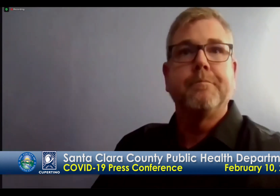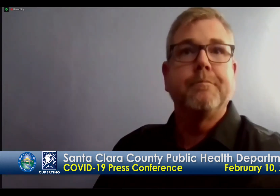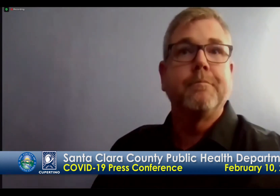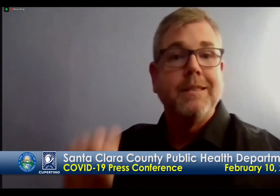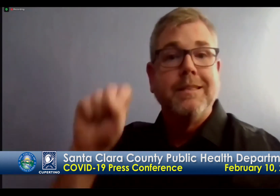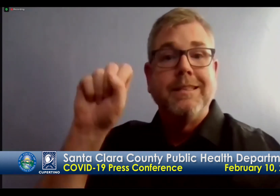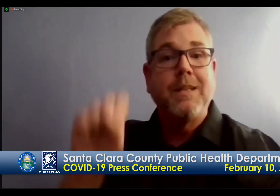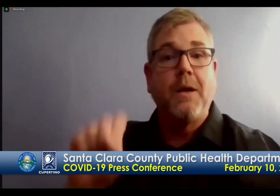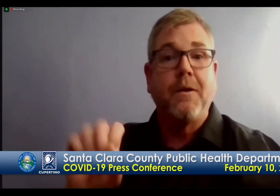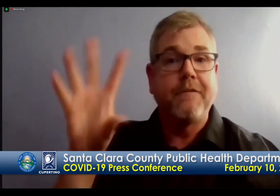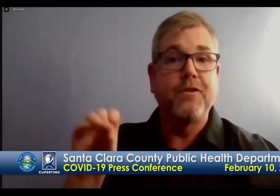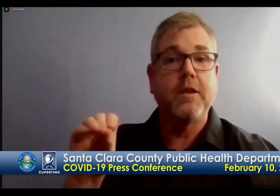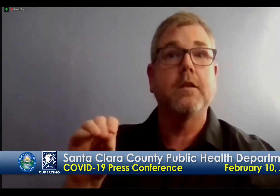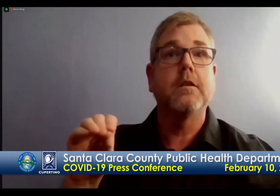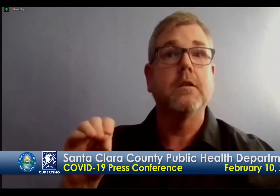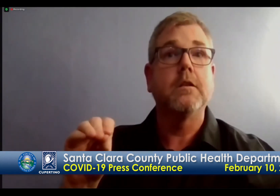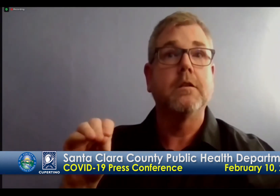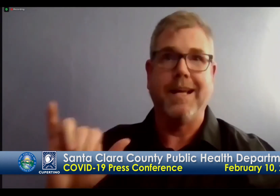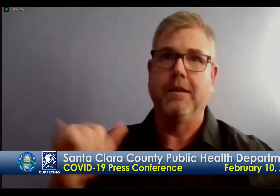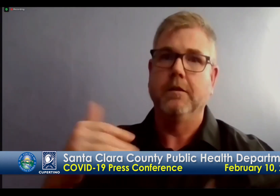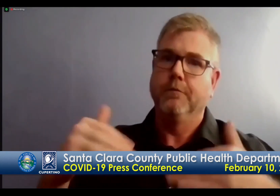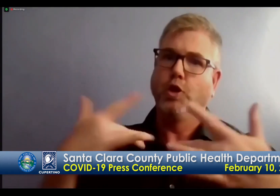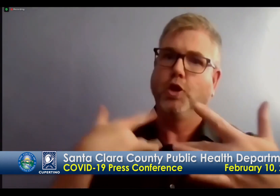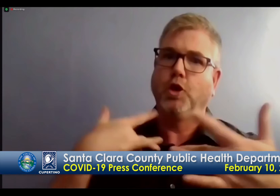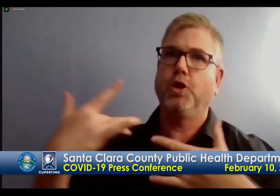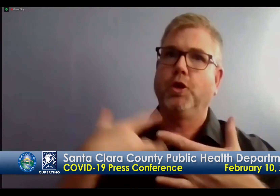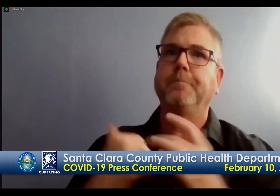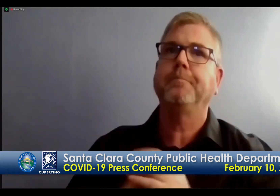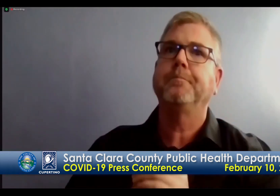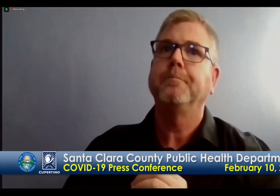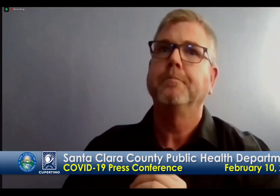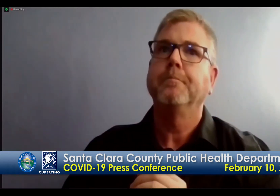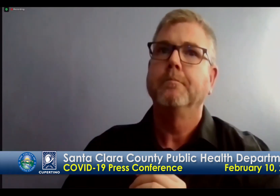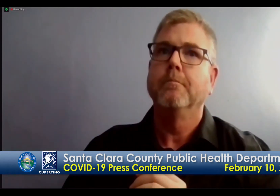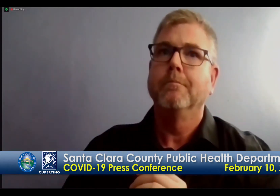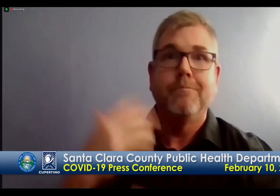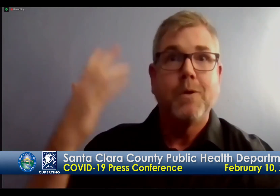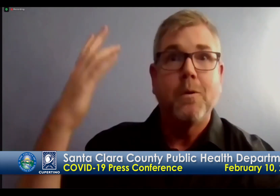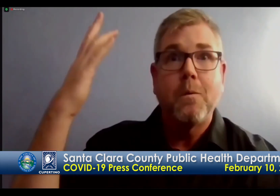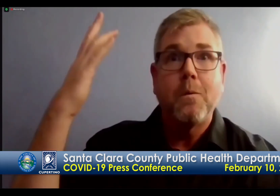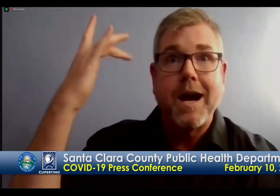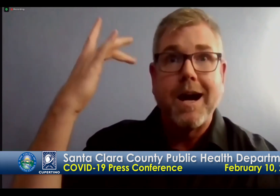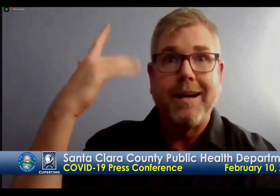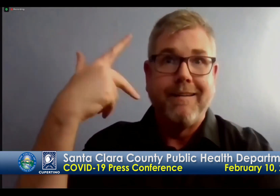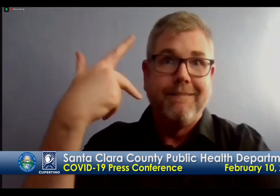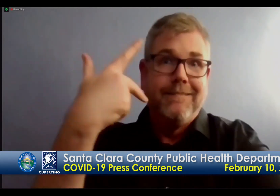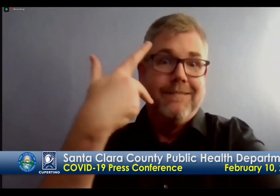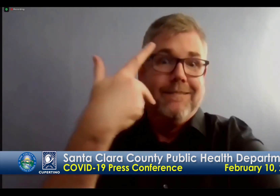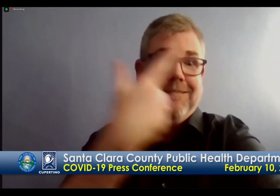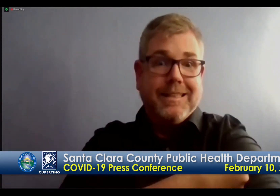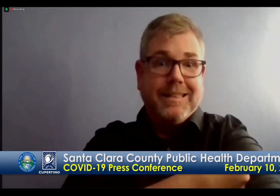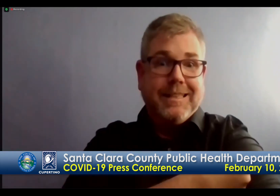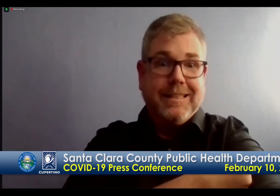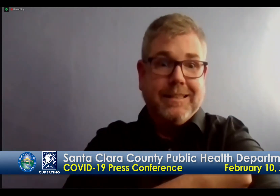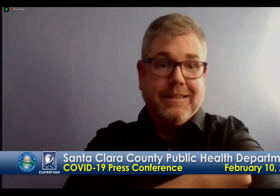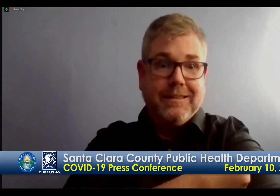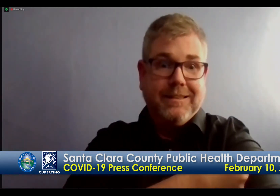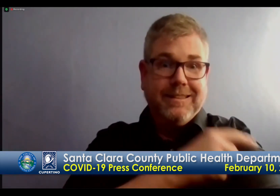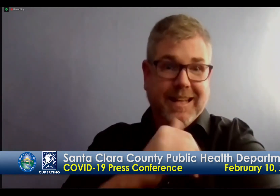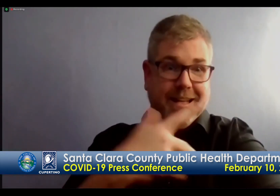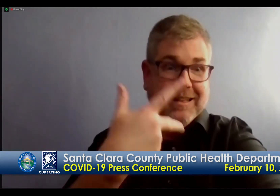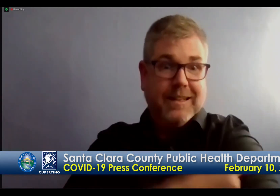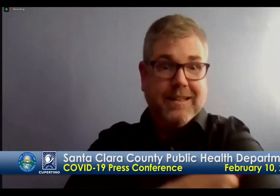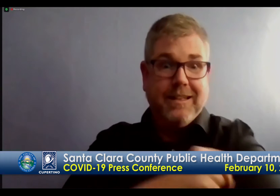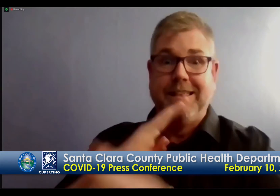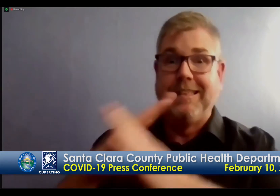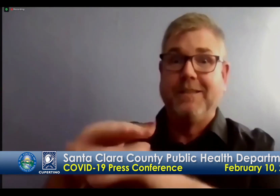current vaccines are less efficacious against it. Should members of the public be doing anything differently now that we know